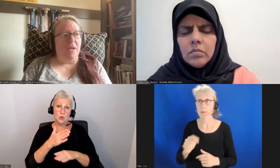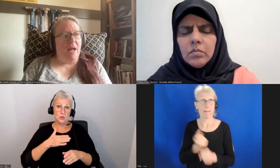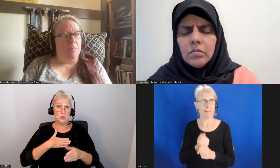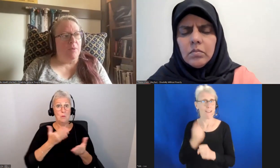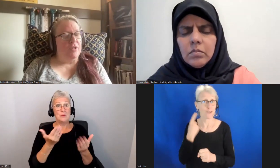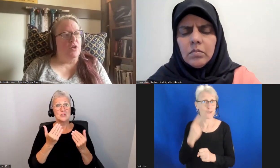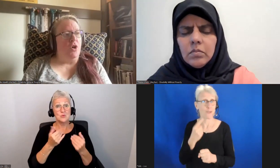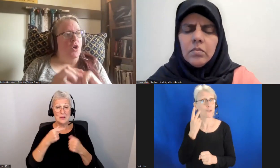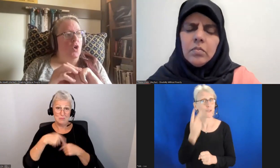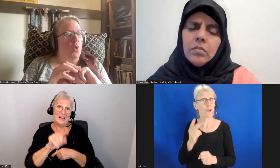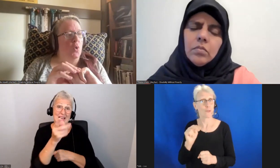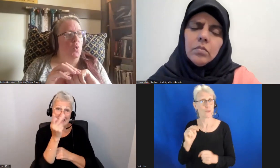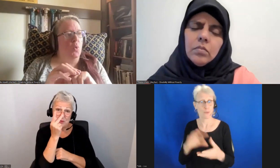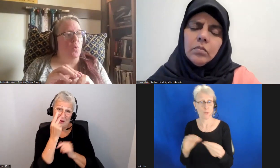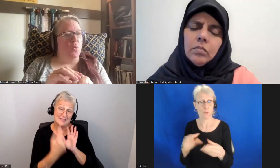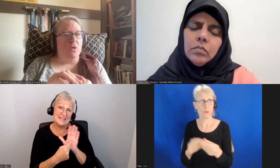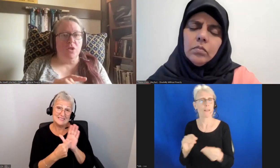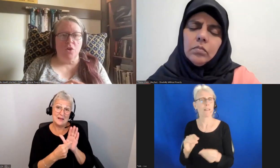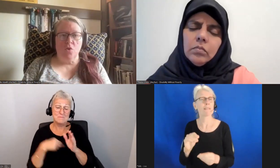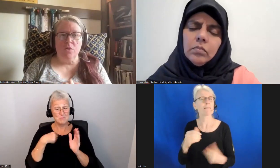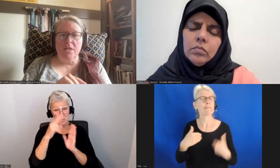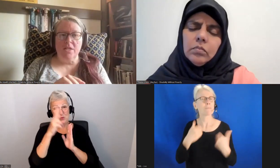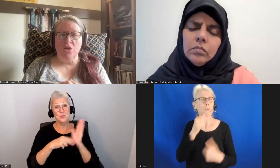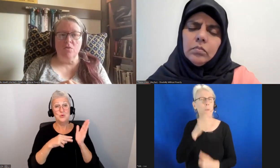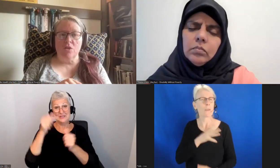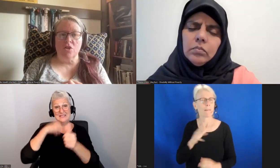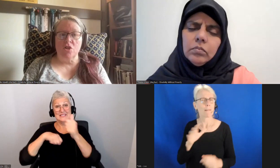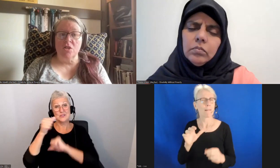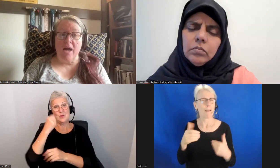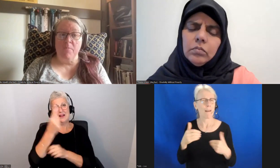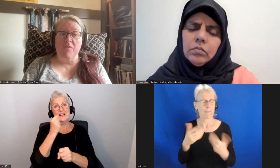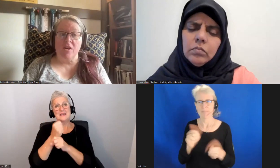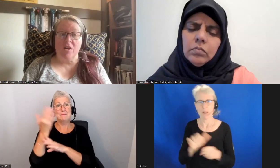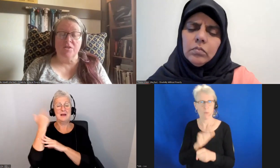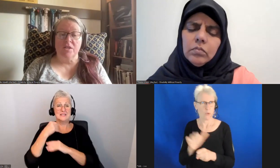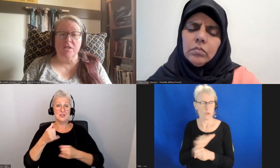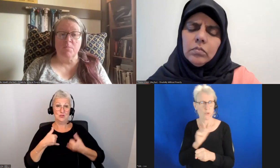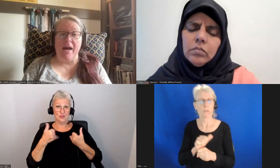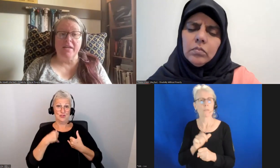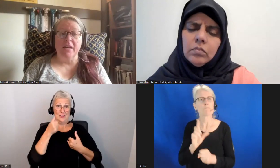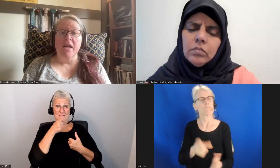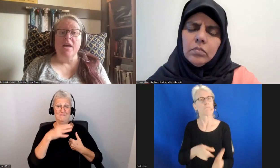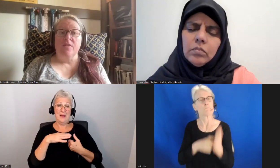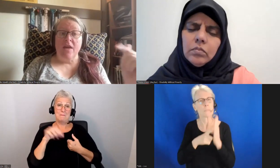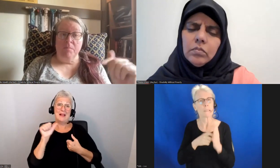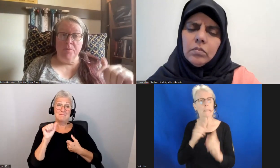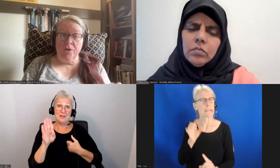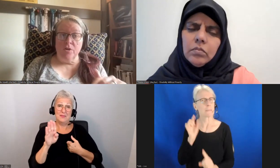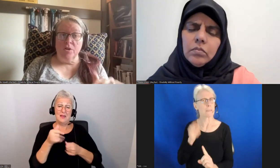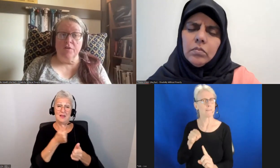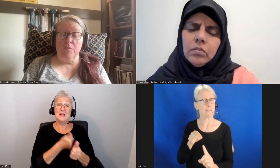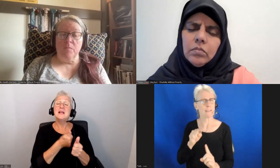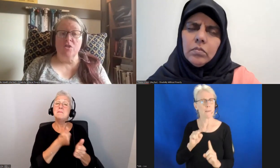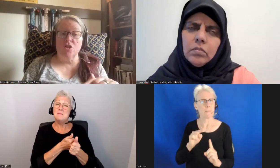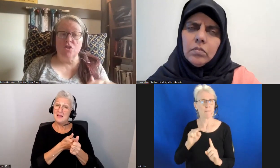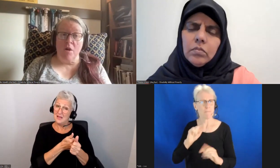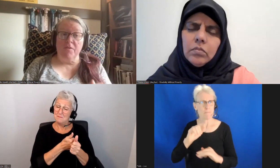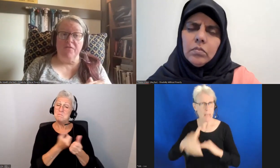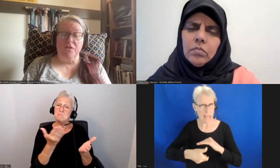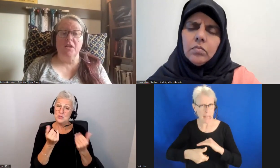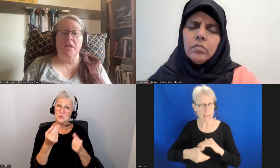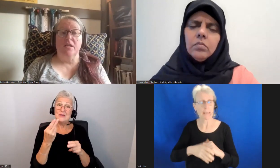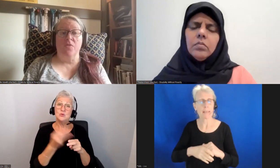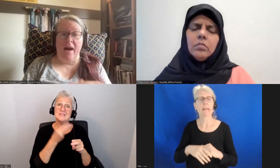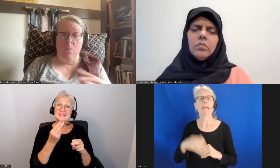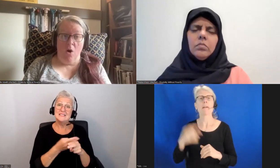young woman in Alberta who need to use a certain type of incontinence pad. The Albertan government